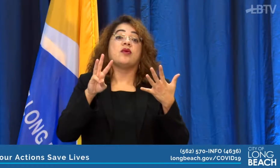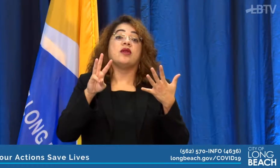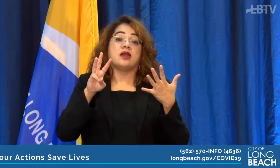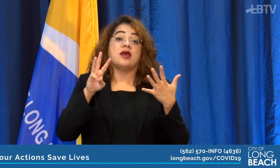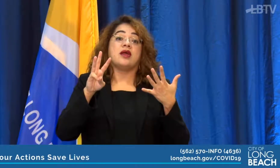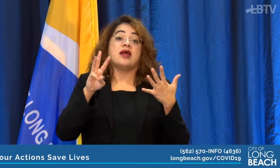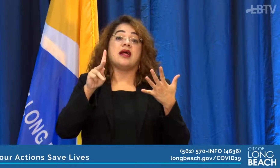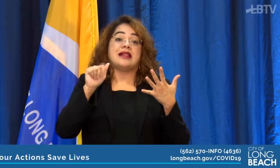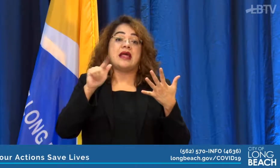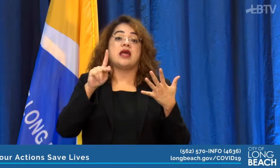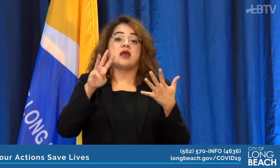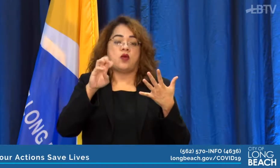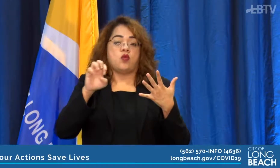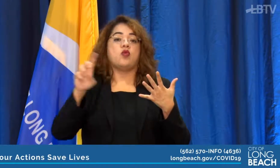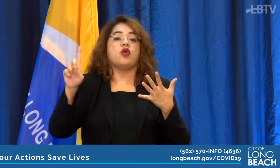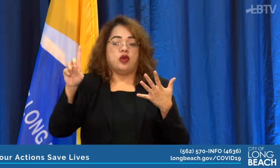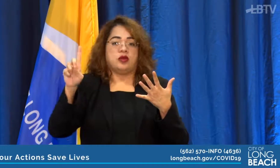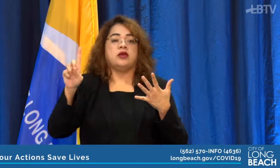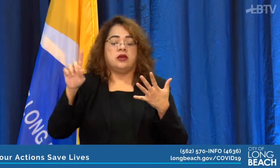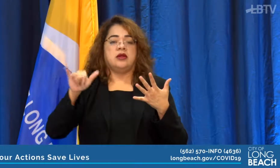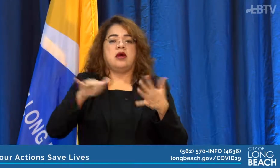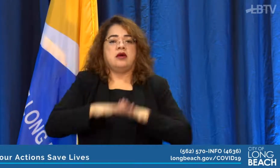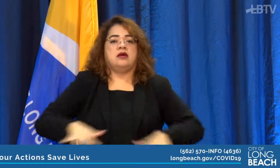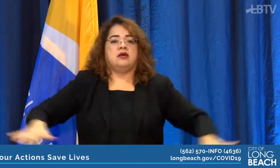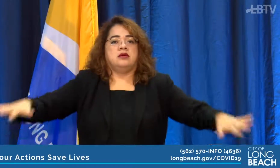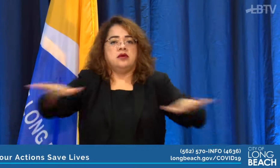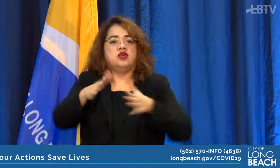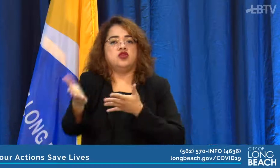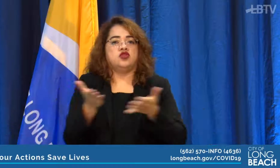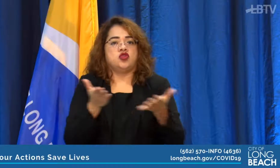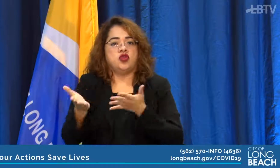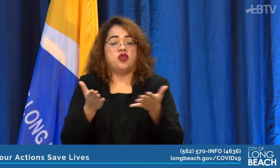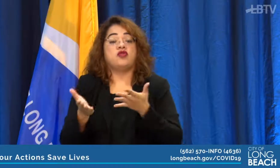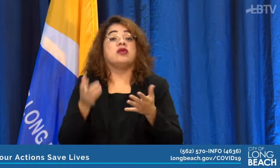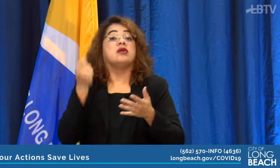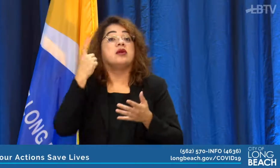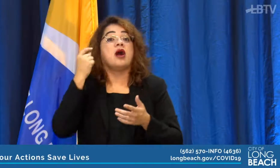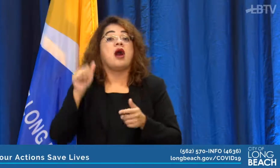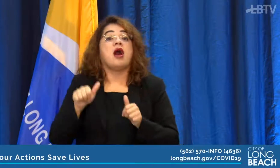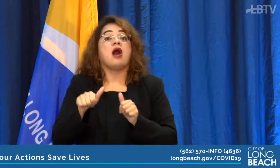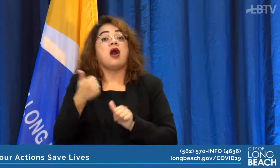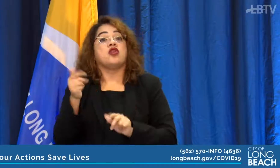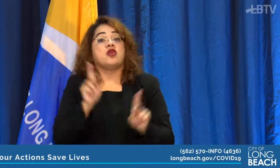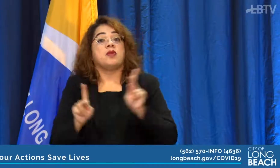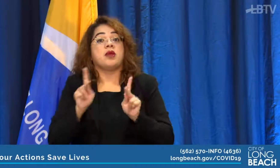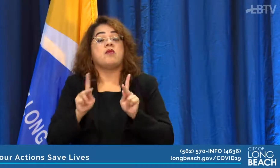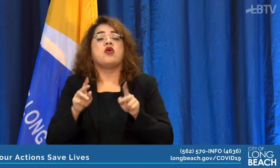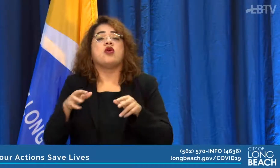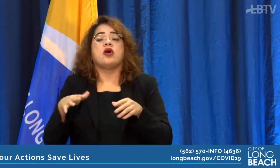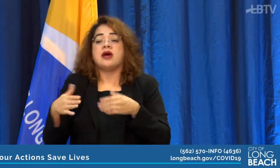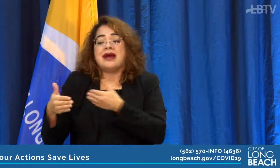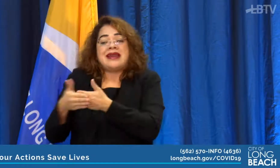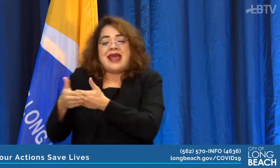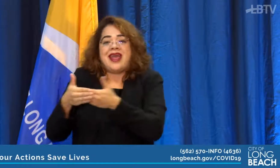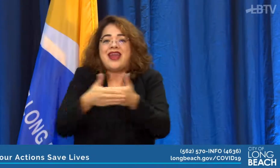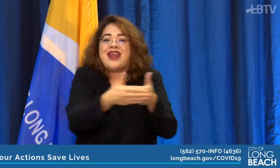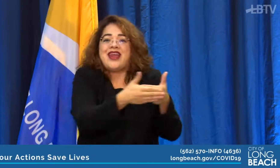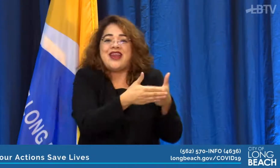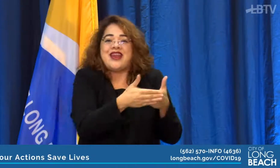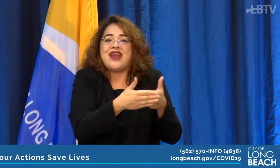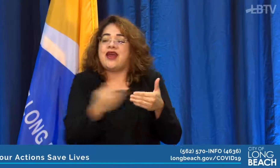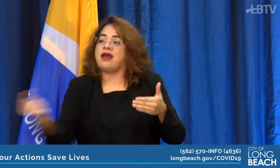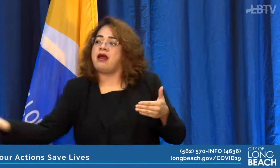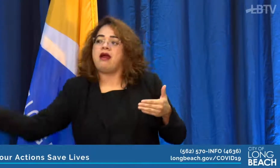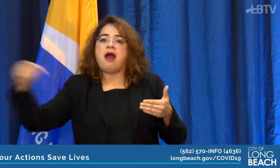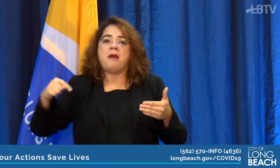utilize all five of those hospitals, but also people from surrounding regions also use those